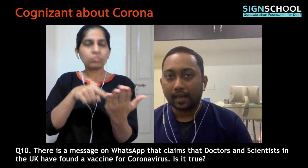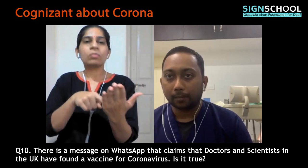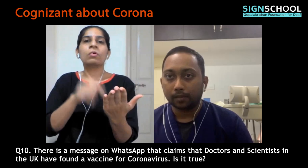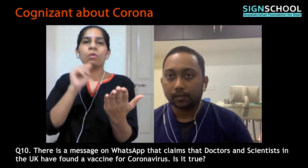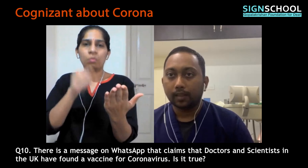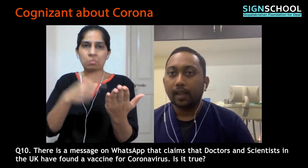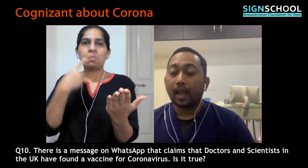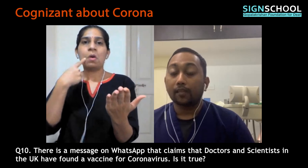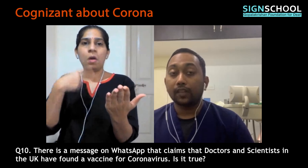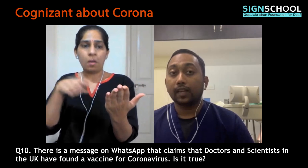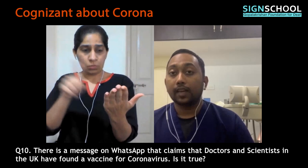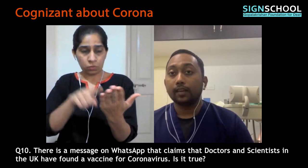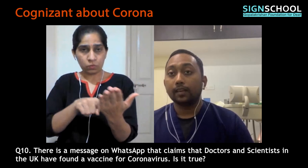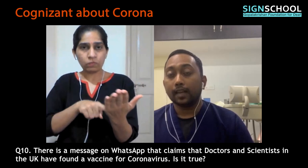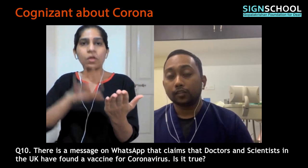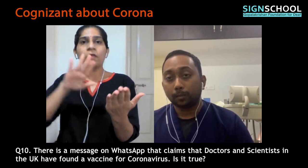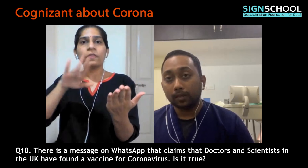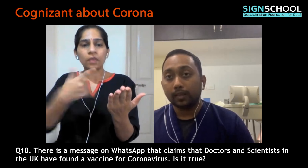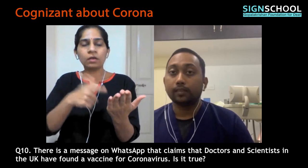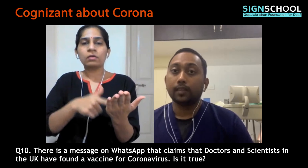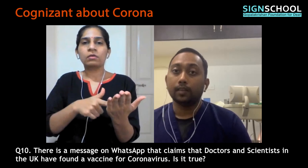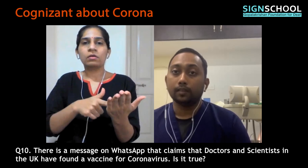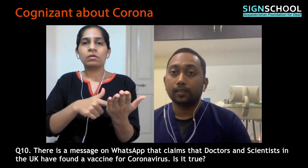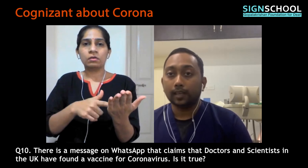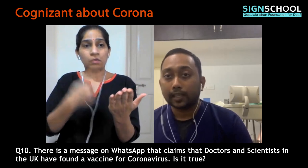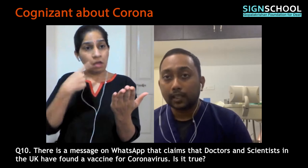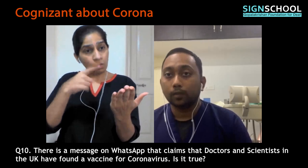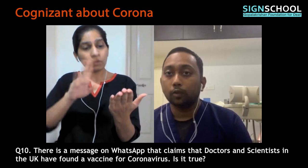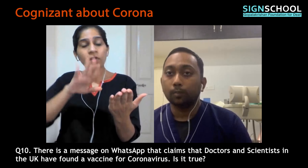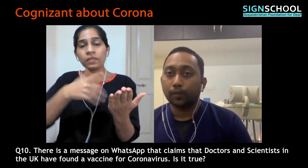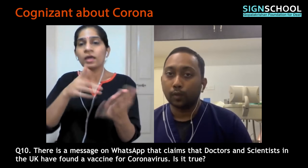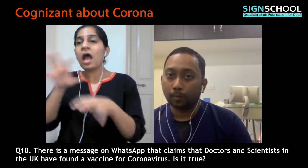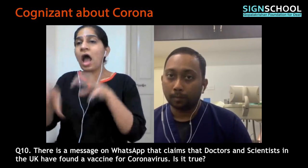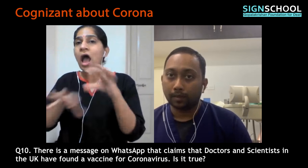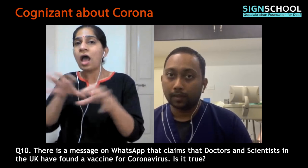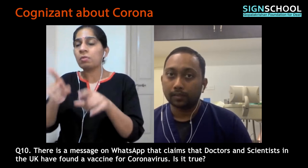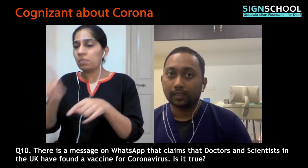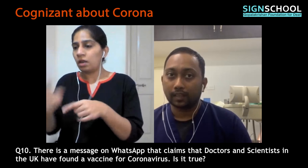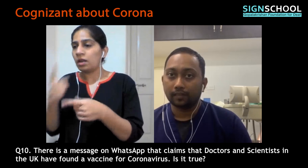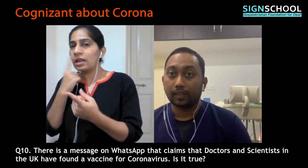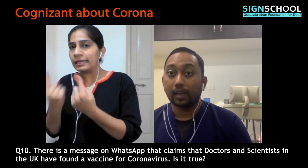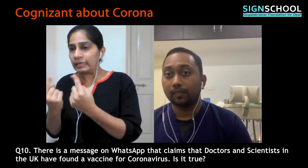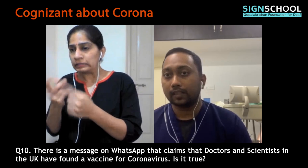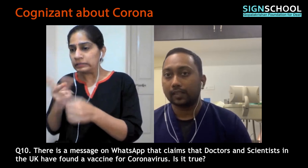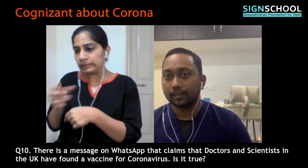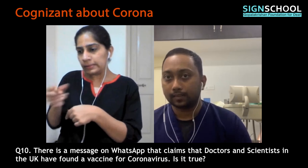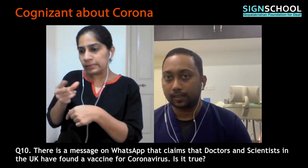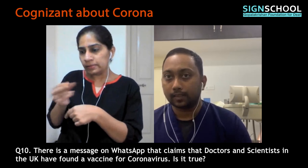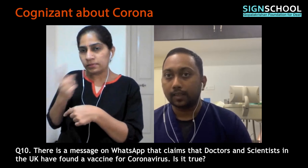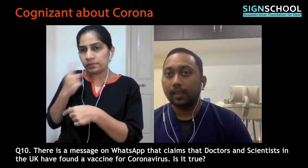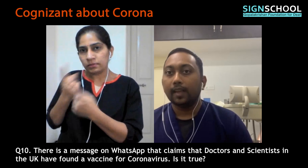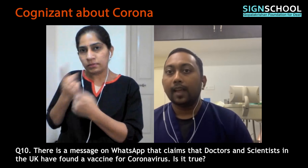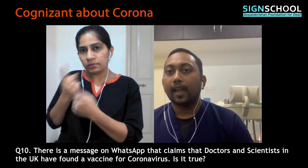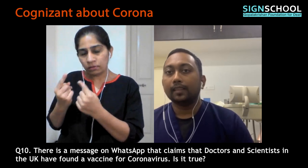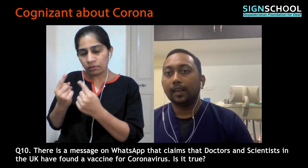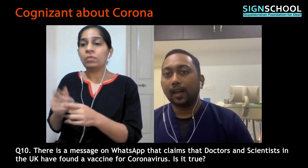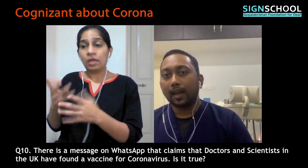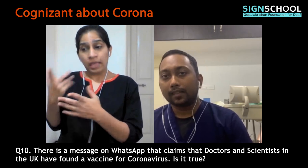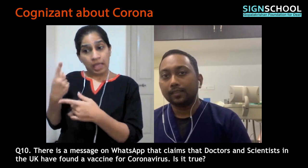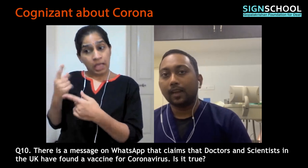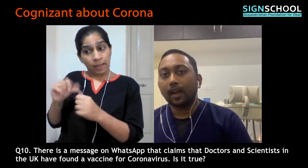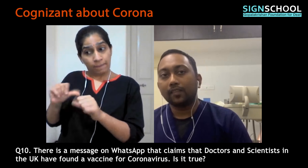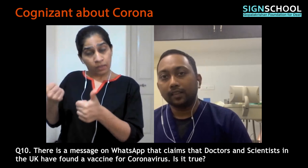tested in animals. After that, it has to be tested in selective group of human beings safely after the consent,